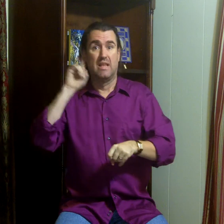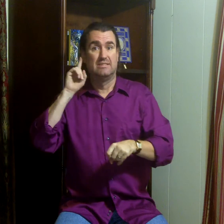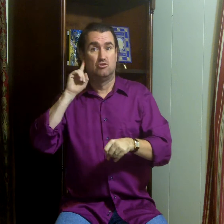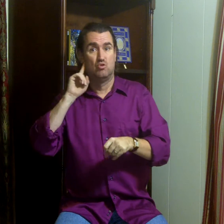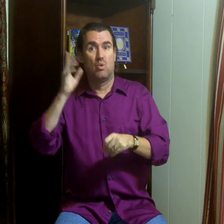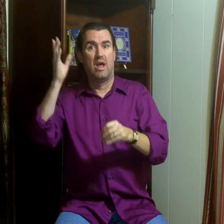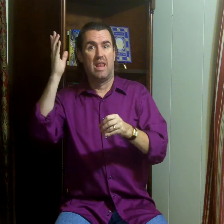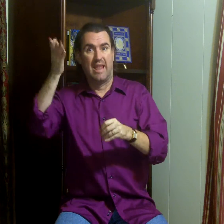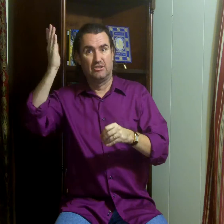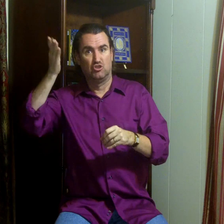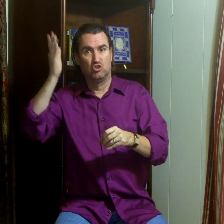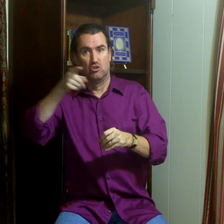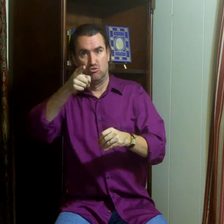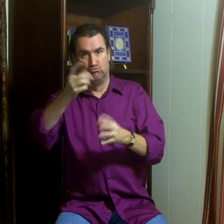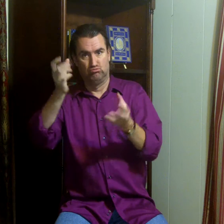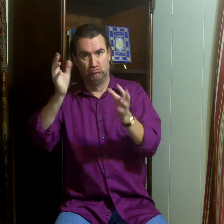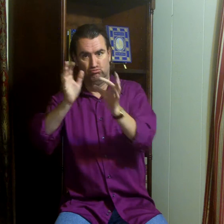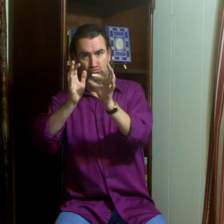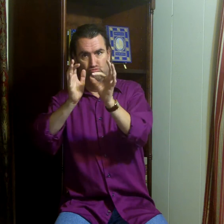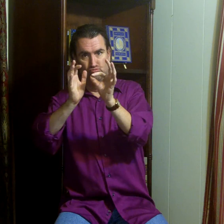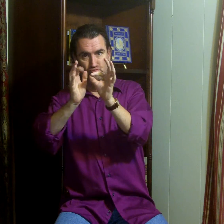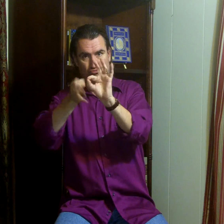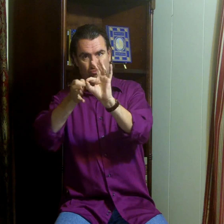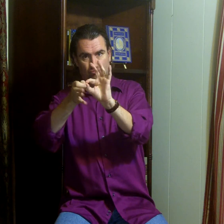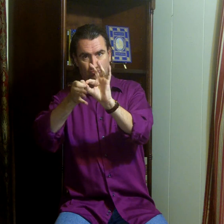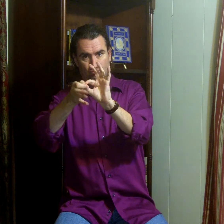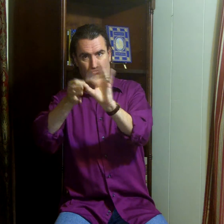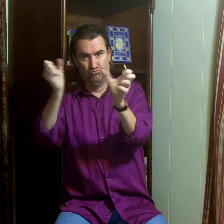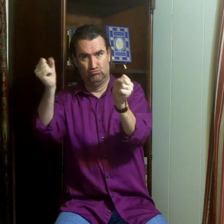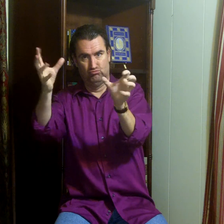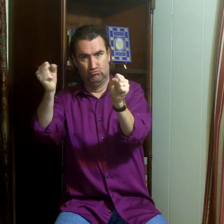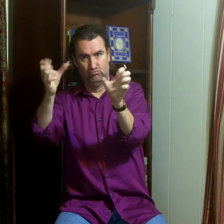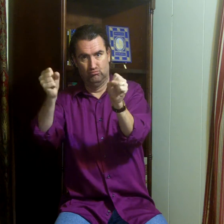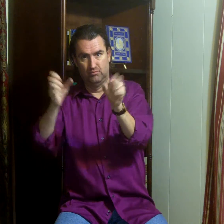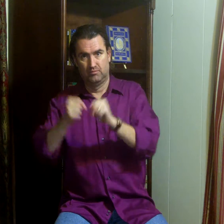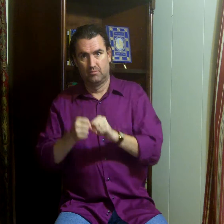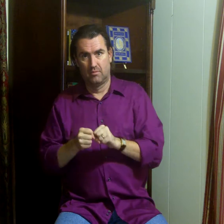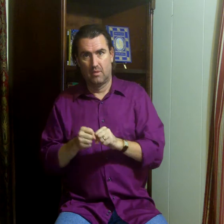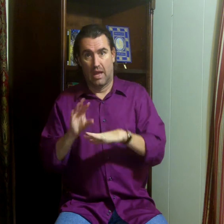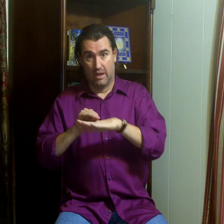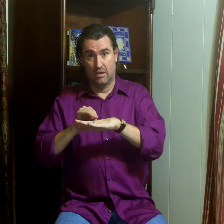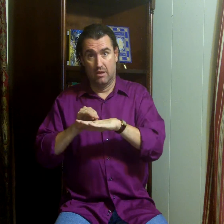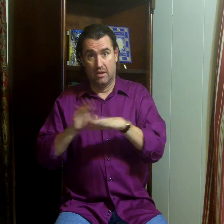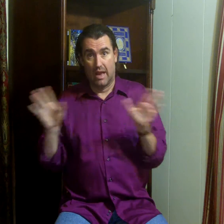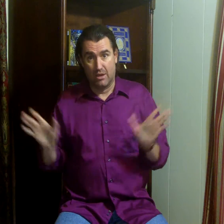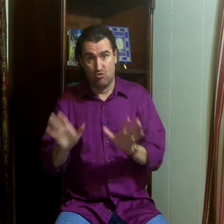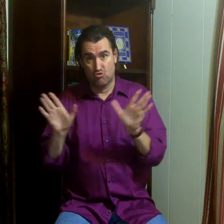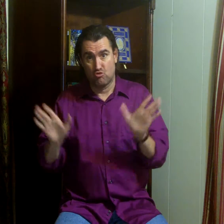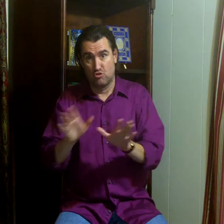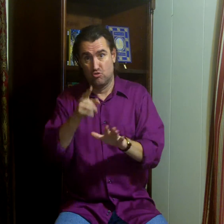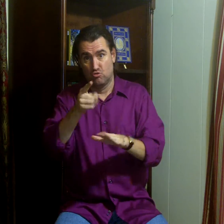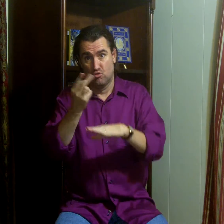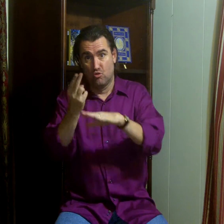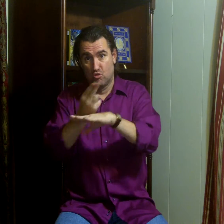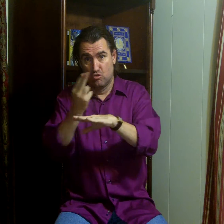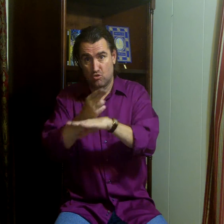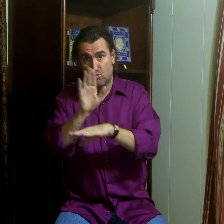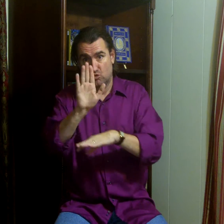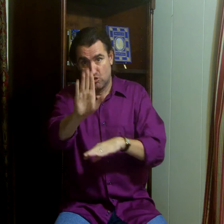and you will sign it. I would encourage you to use the mode that you're most natural in, but you should actually understand what your mode is.